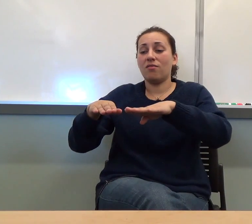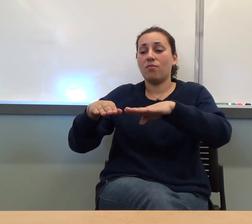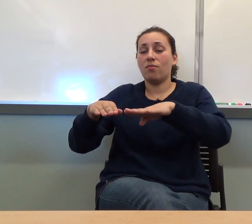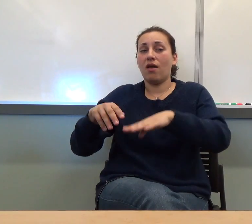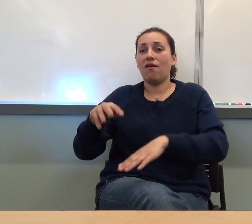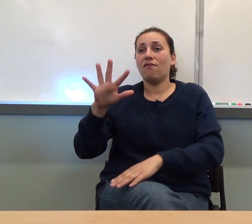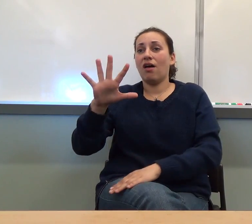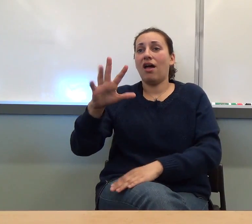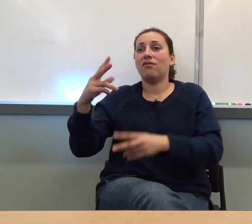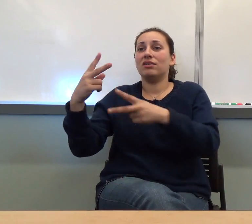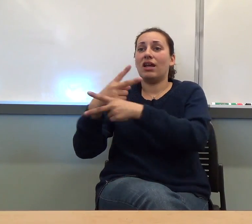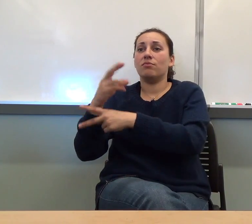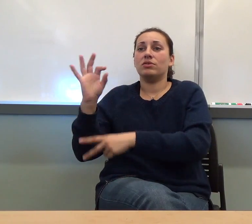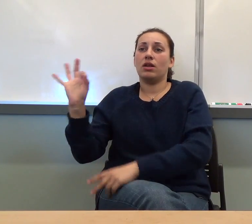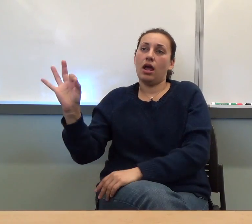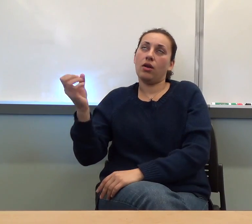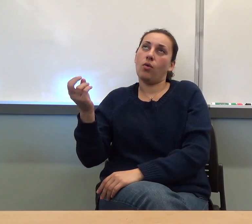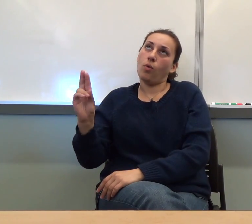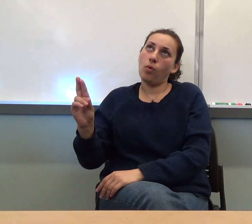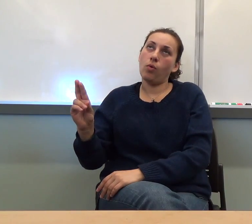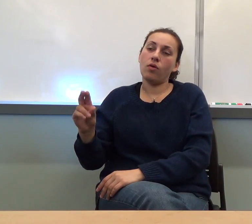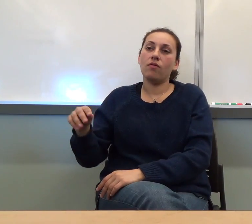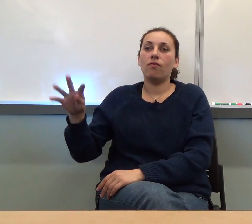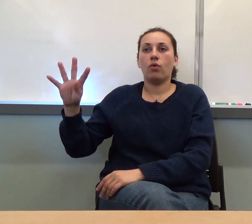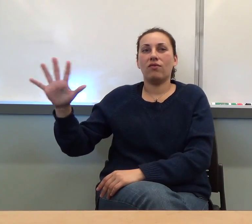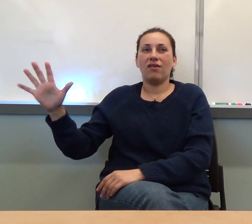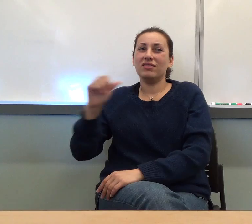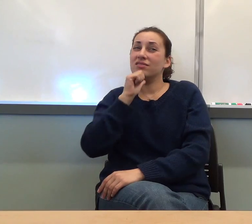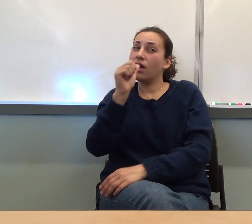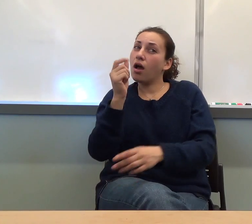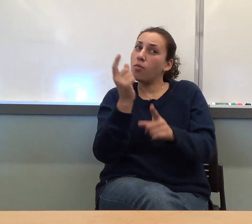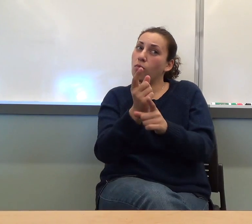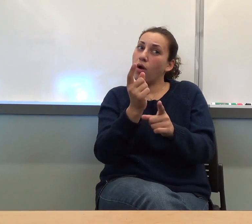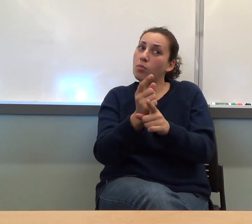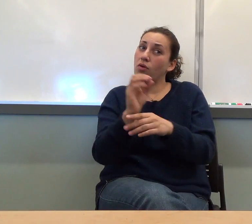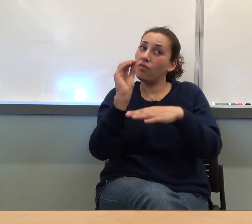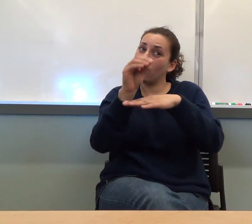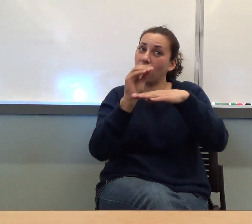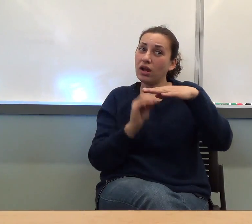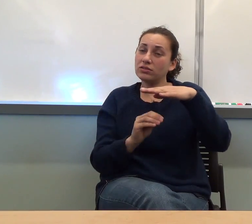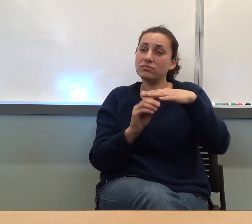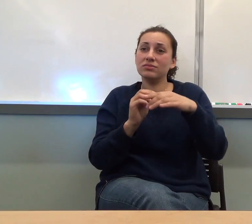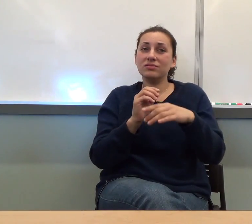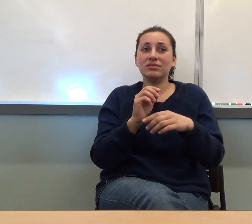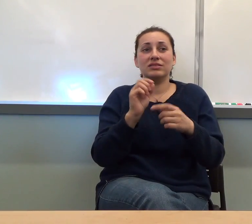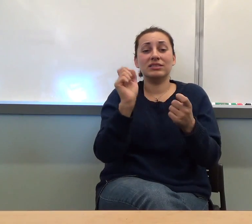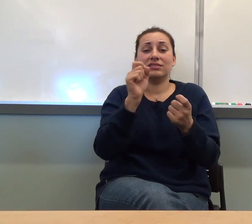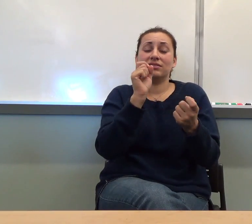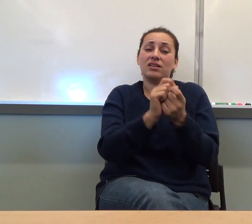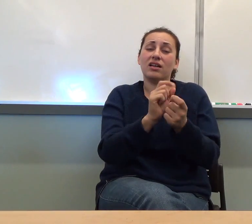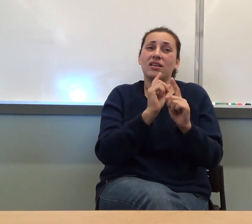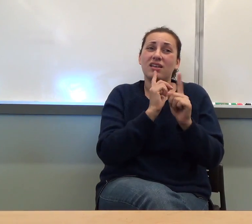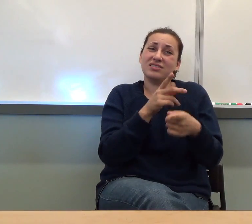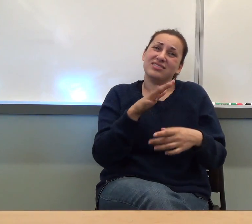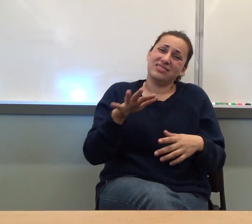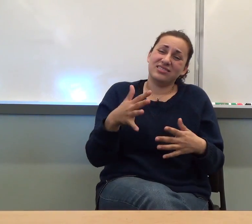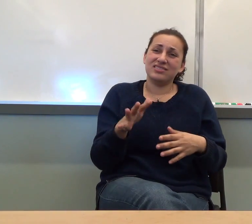45. Now that's an improper fraction. It's a precise answer. If they ask you for a decimal, let's see if they